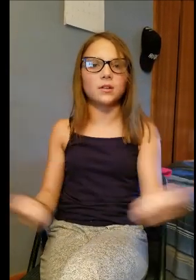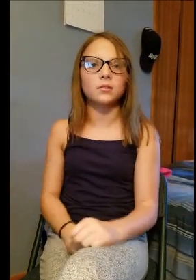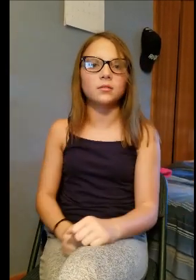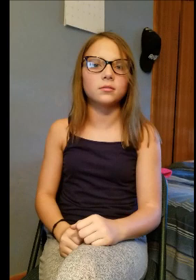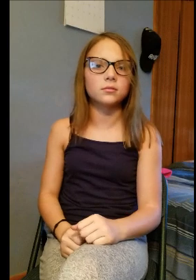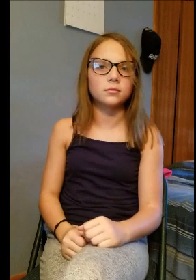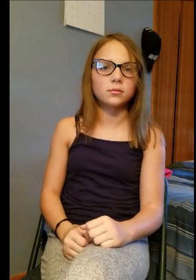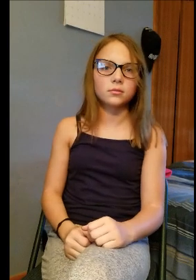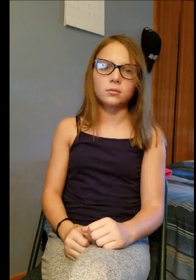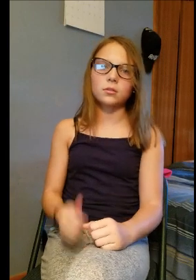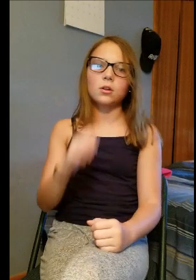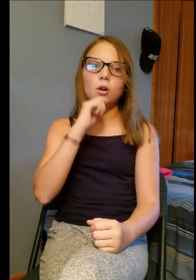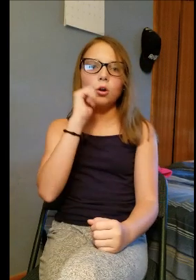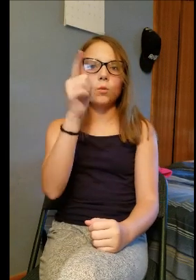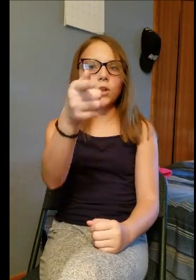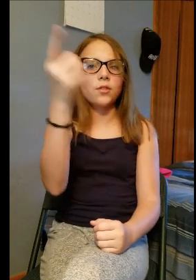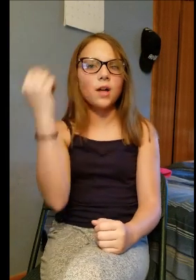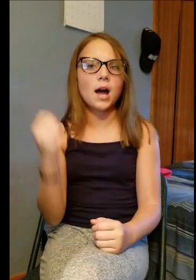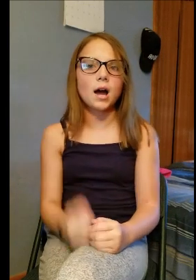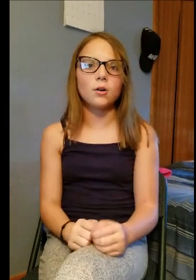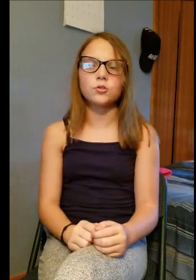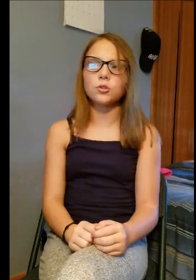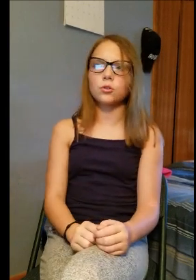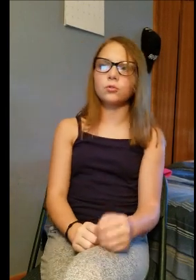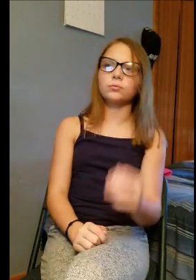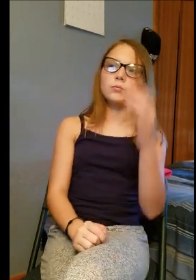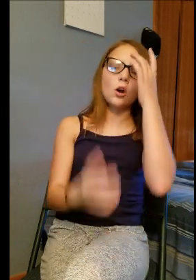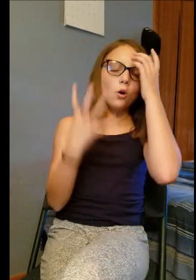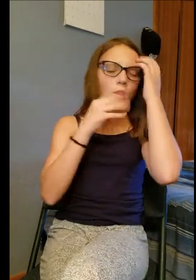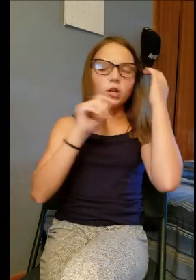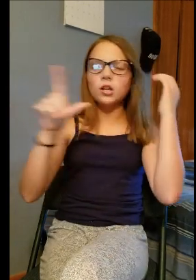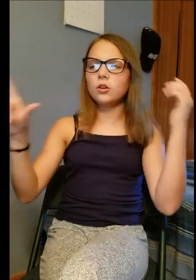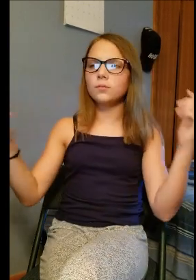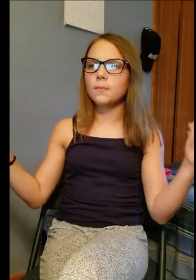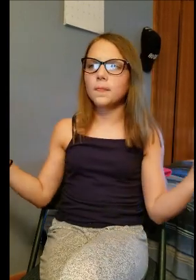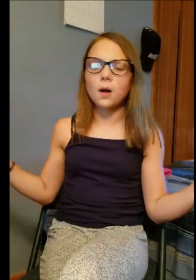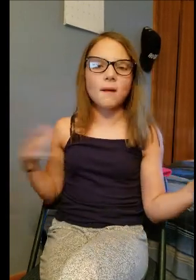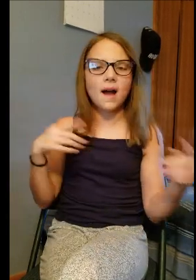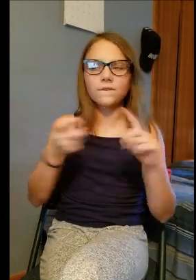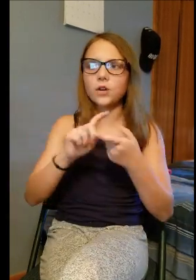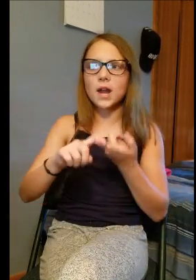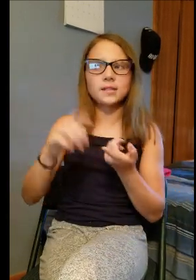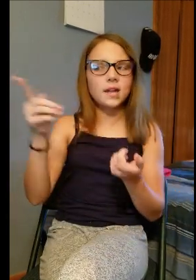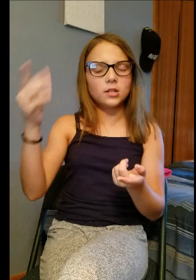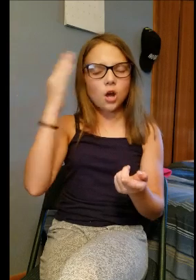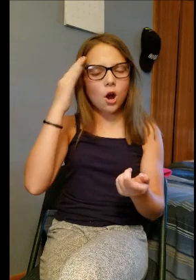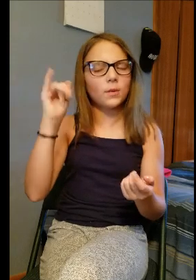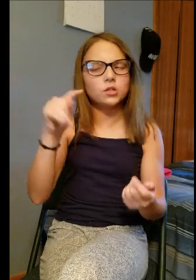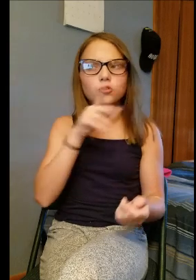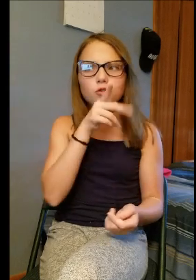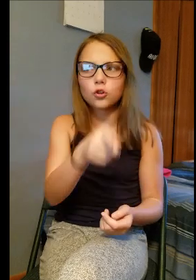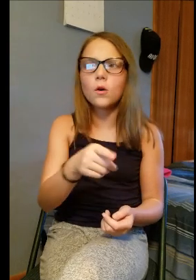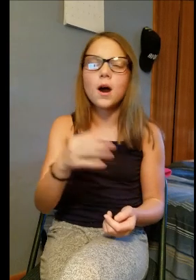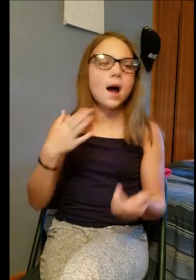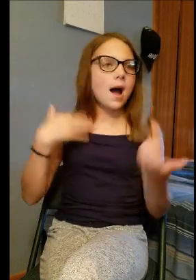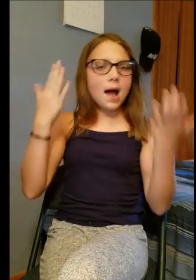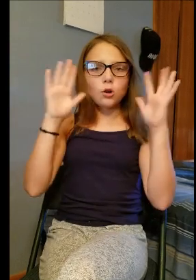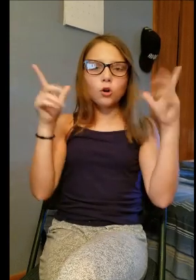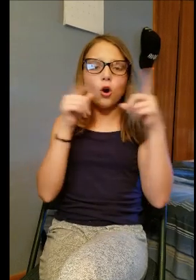without you Ooh, all my friends, they know when it's true I don't know